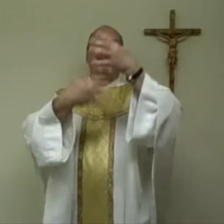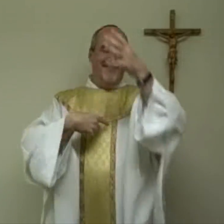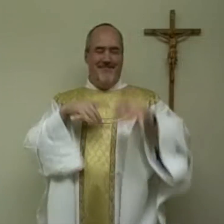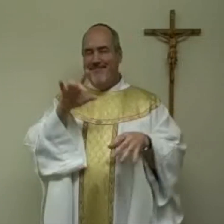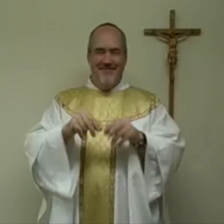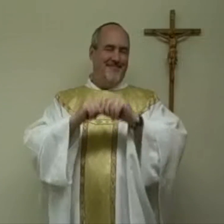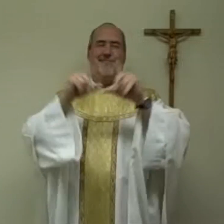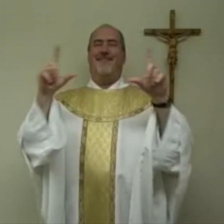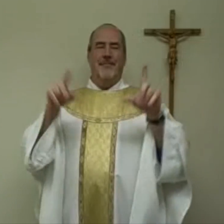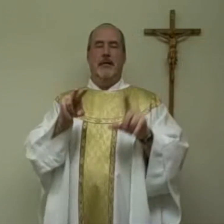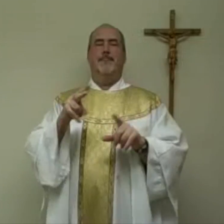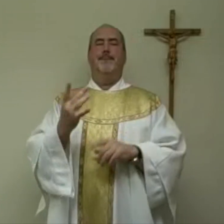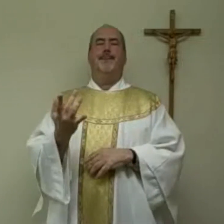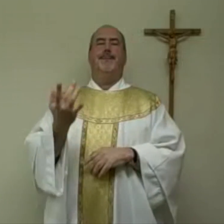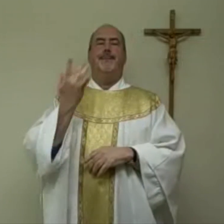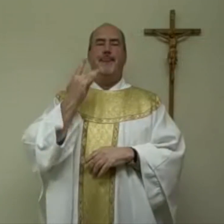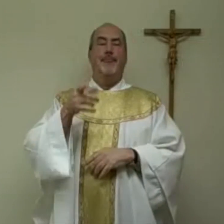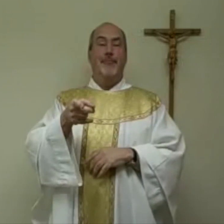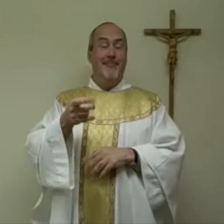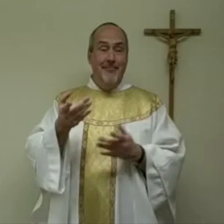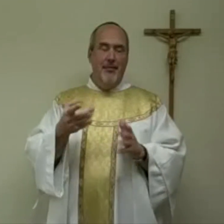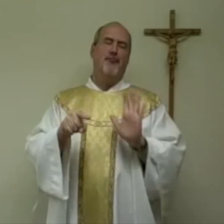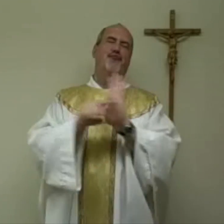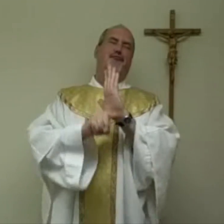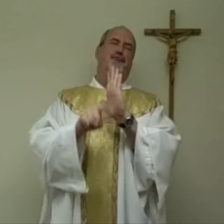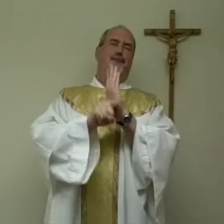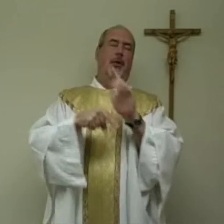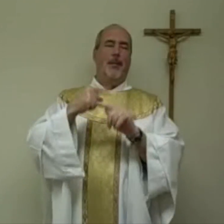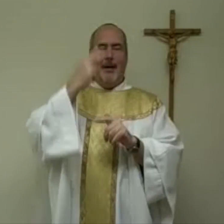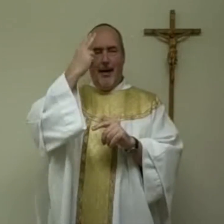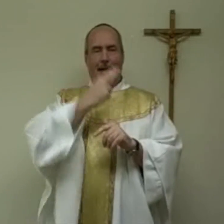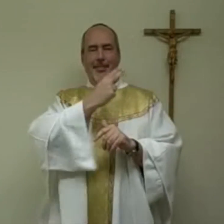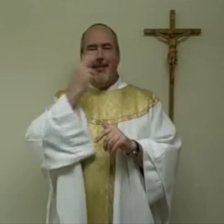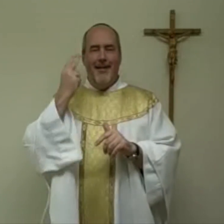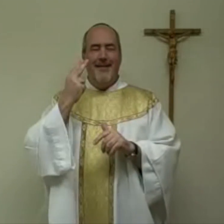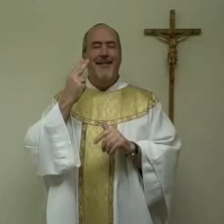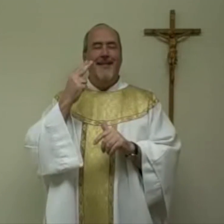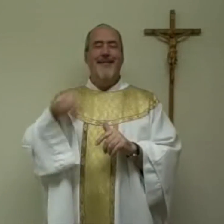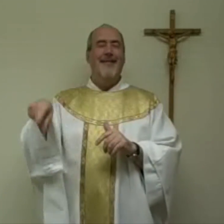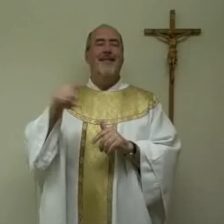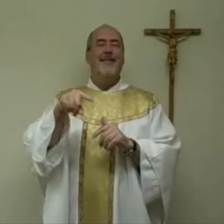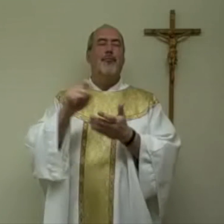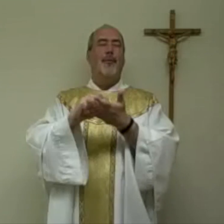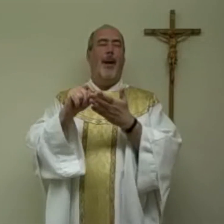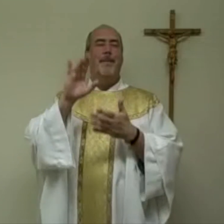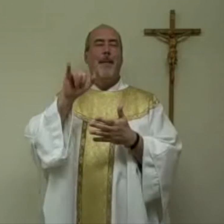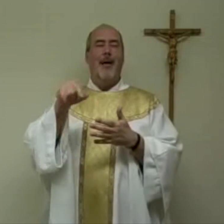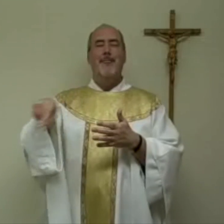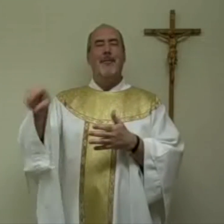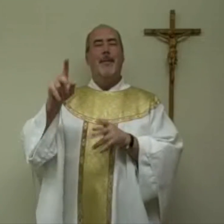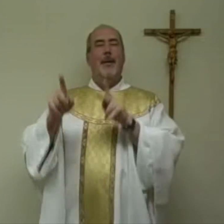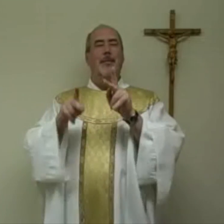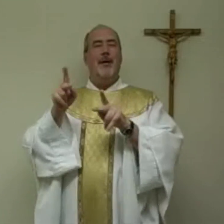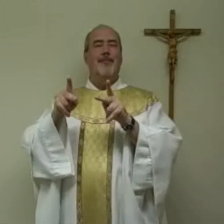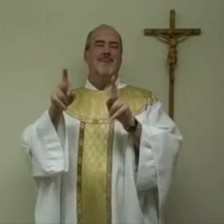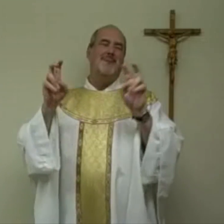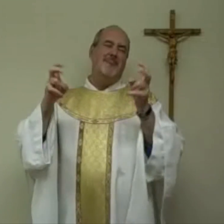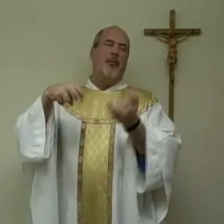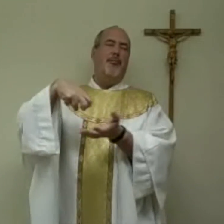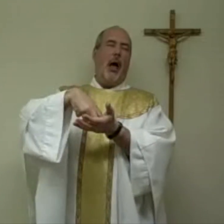for a presentation or a homily. And sometimes I end up pulling up something where people are bashing